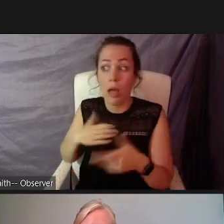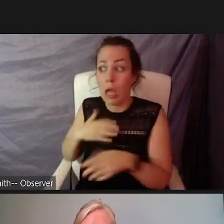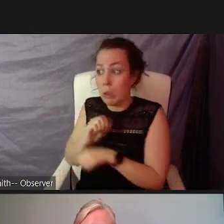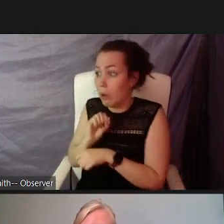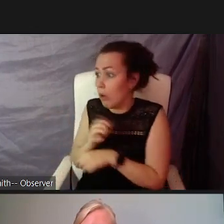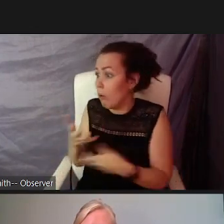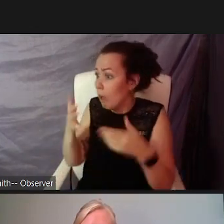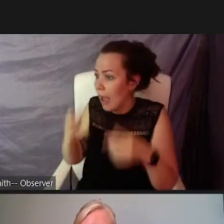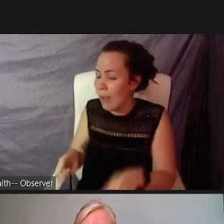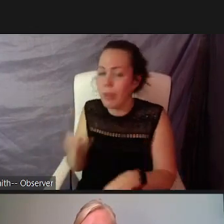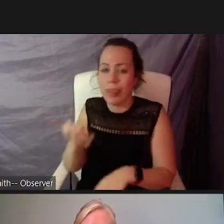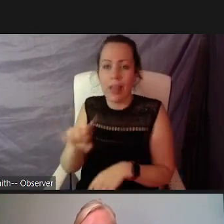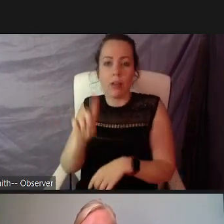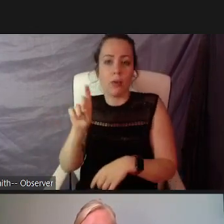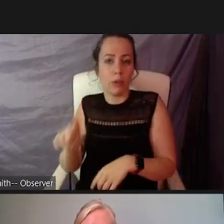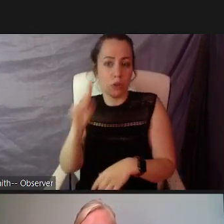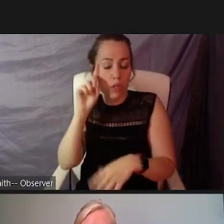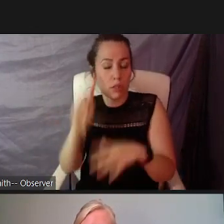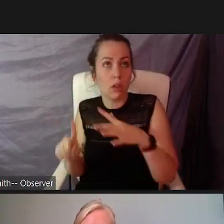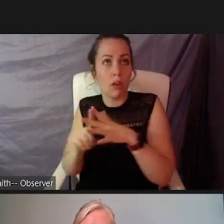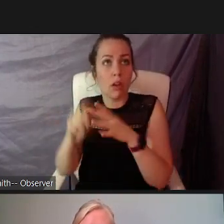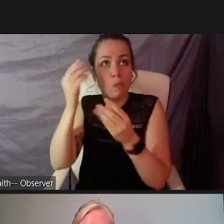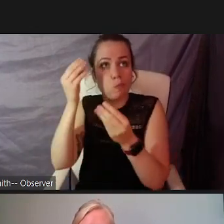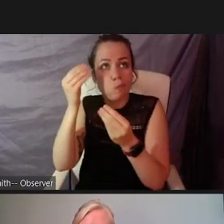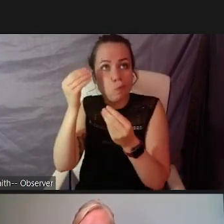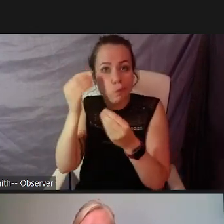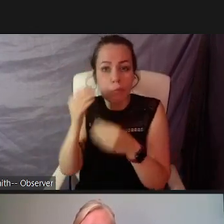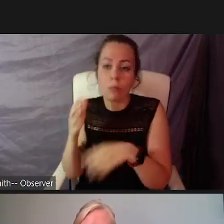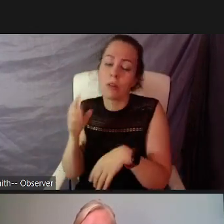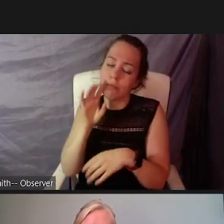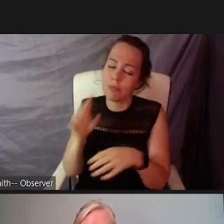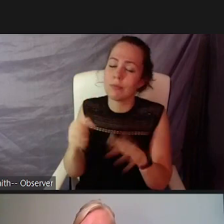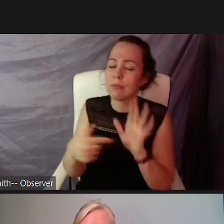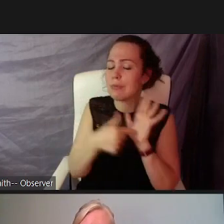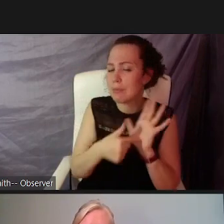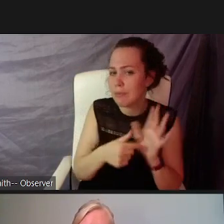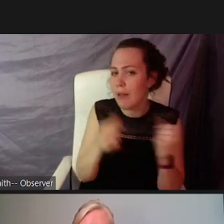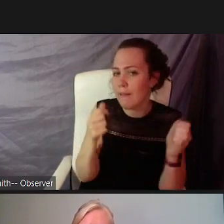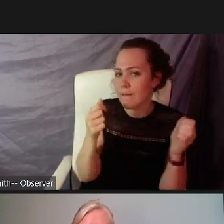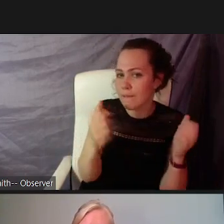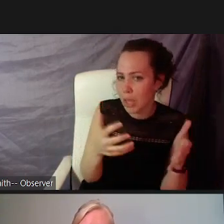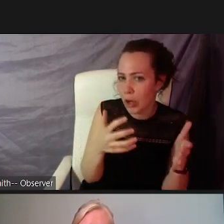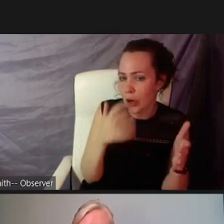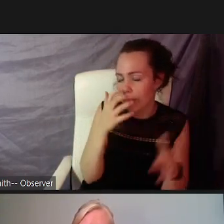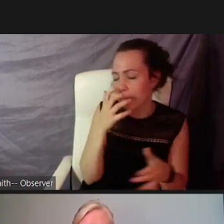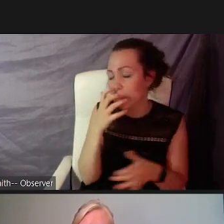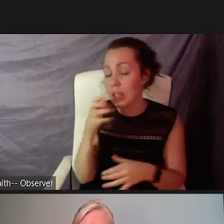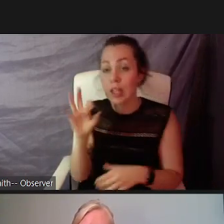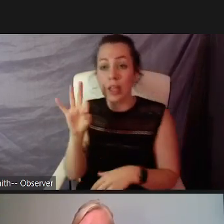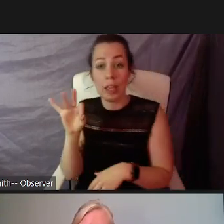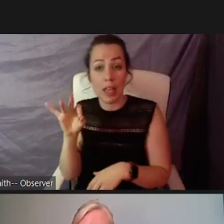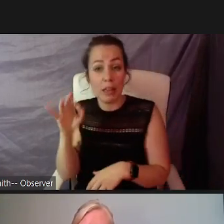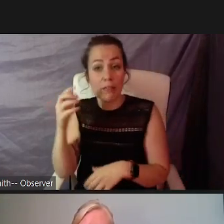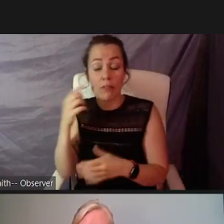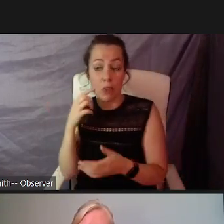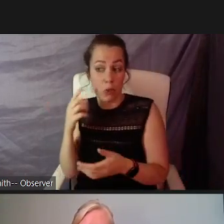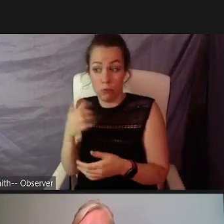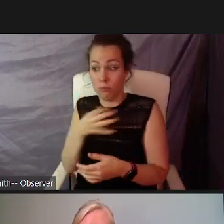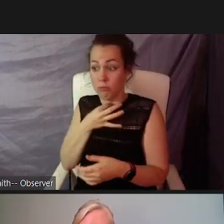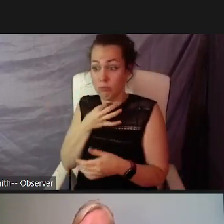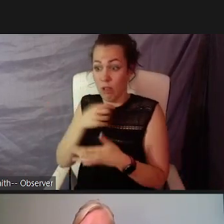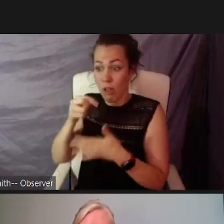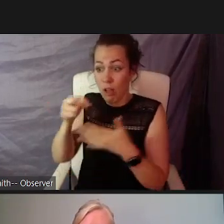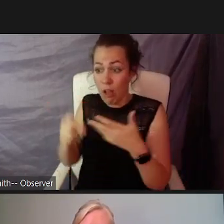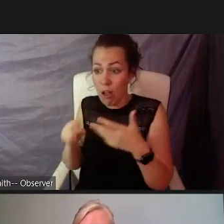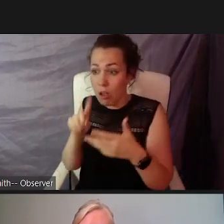workplace? These are all very natural questions to be asking. And if you're asking these questions, then I would again encourage you to